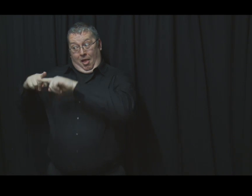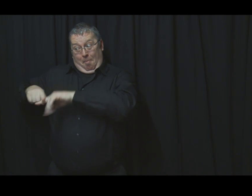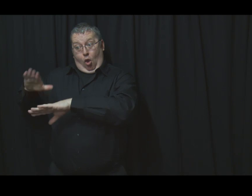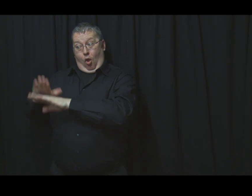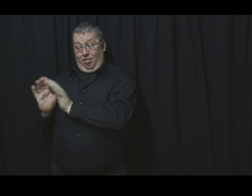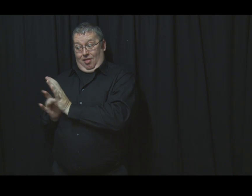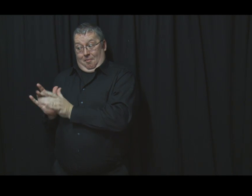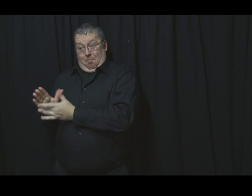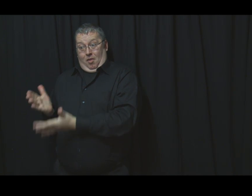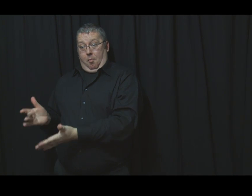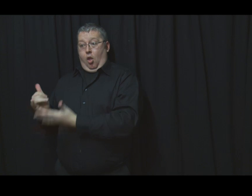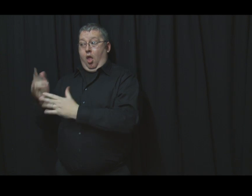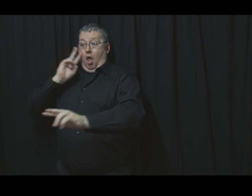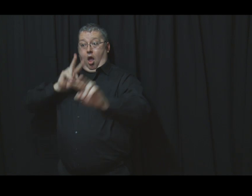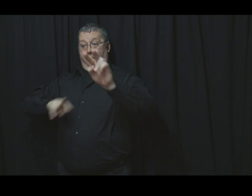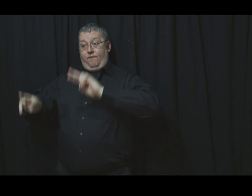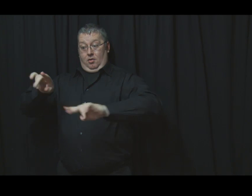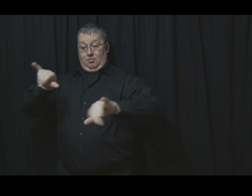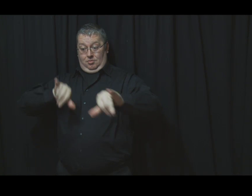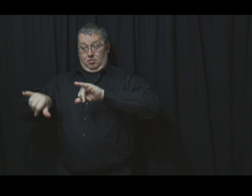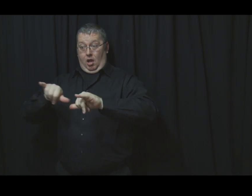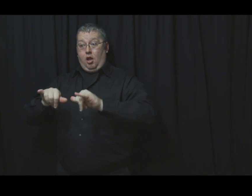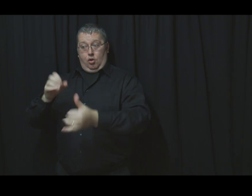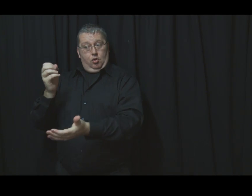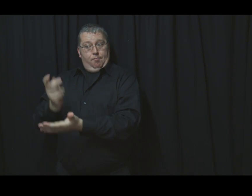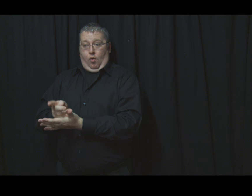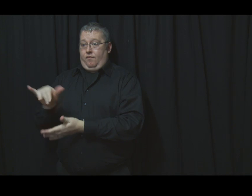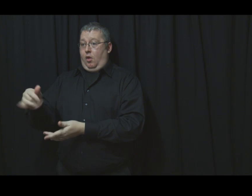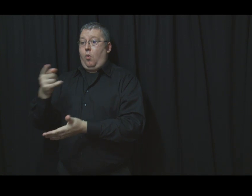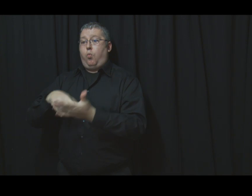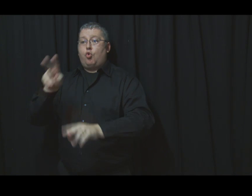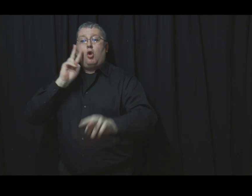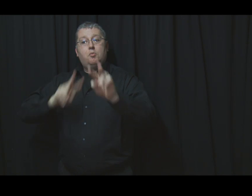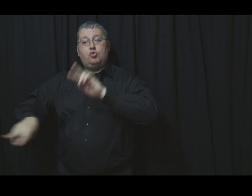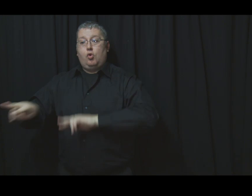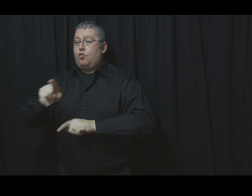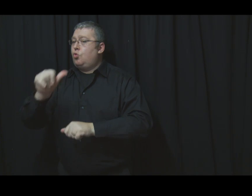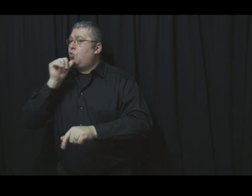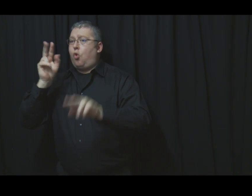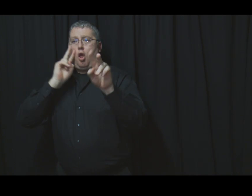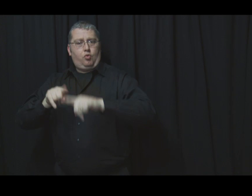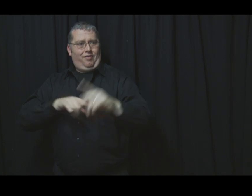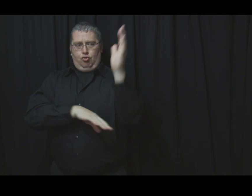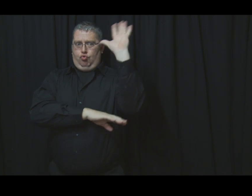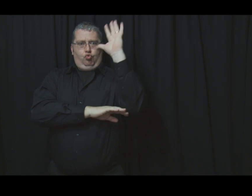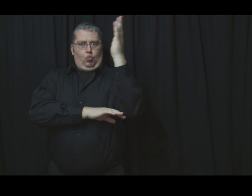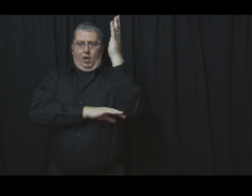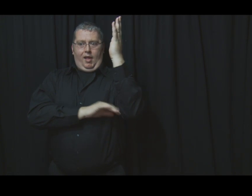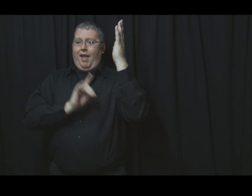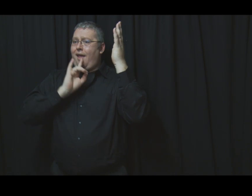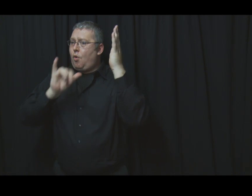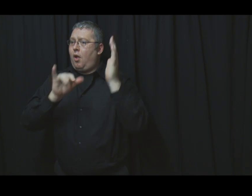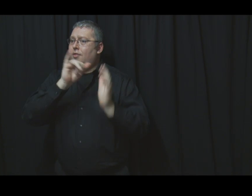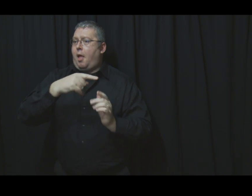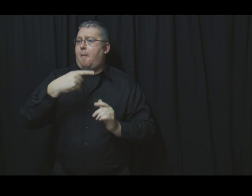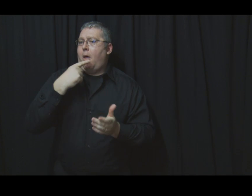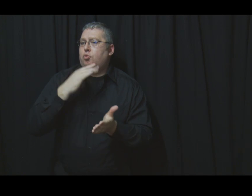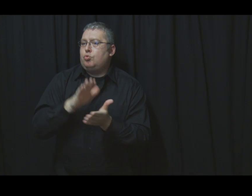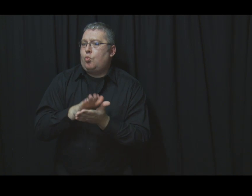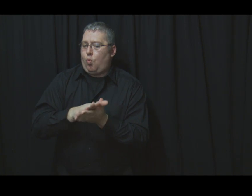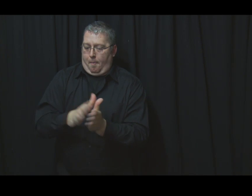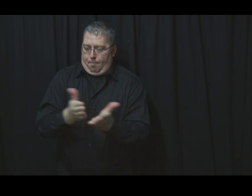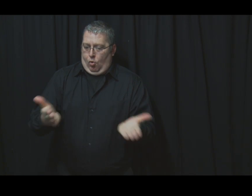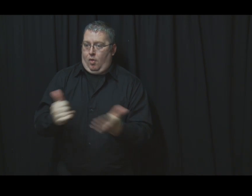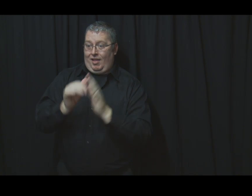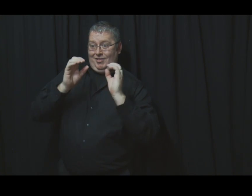Bible, observational science confirms this. This is what you observe. You don't observe this tree. Actually, it's the public school textbooks that are teaching